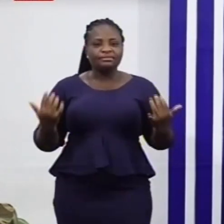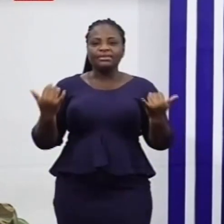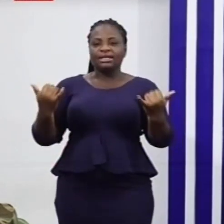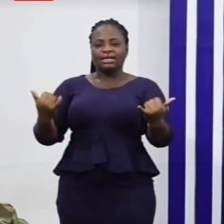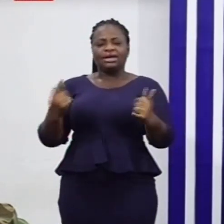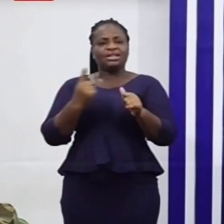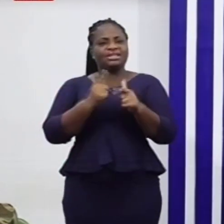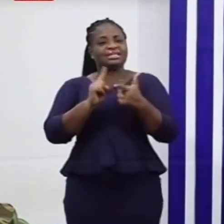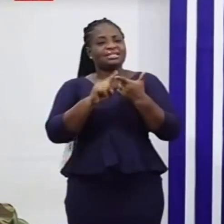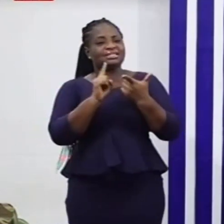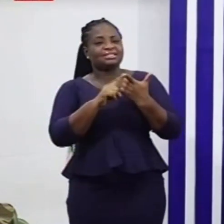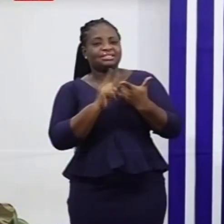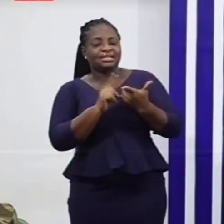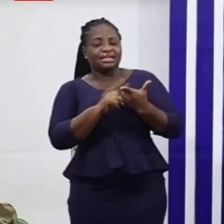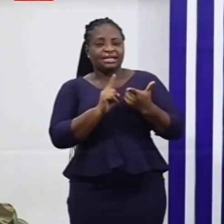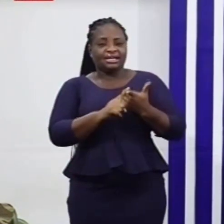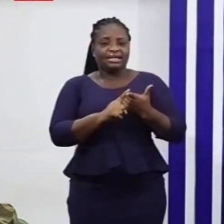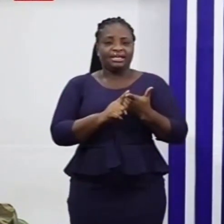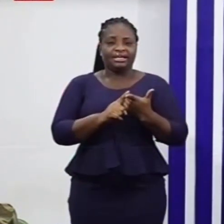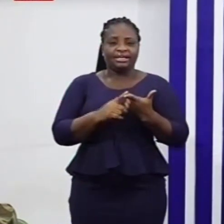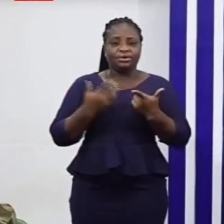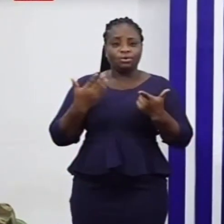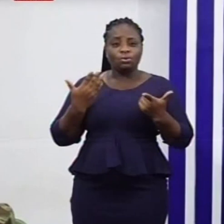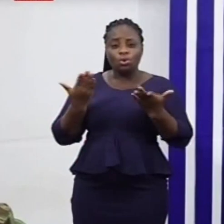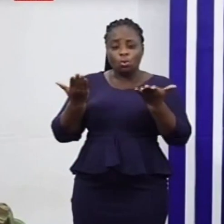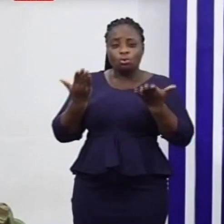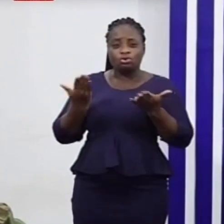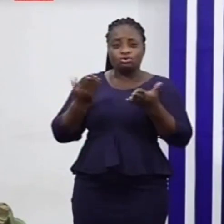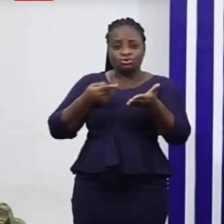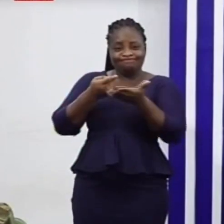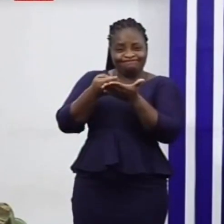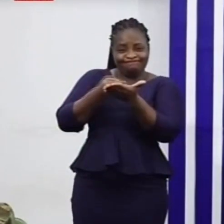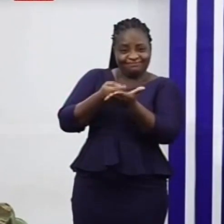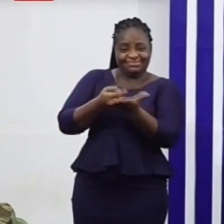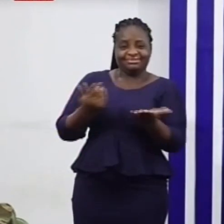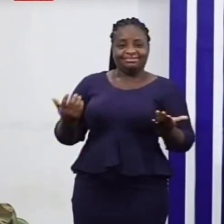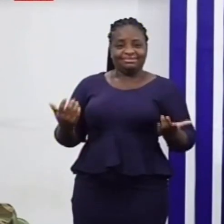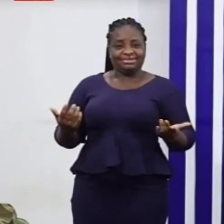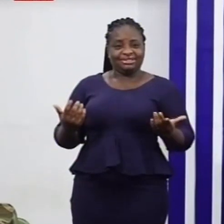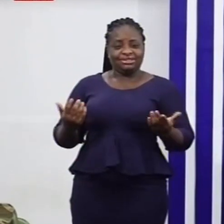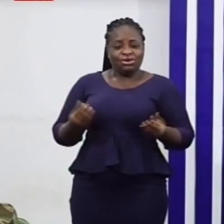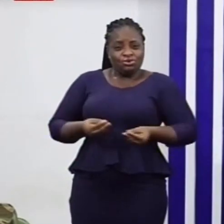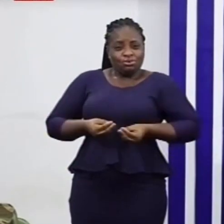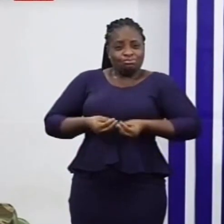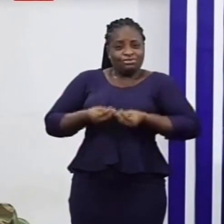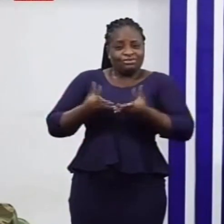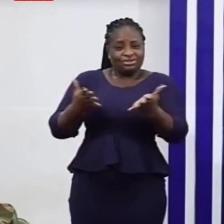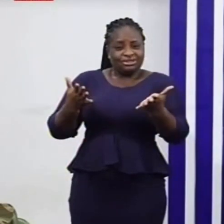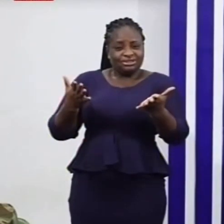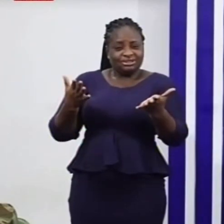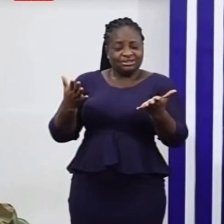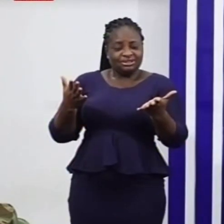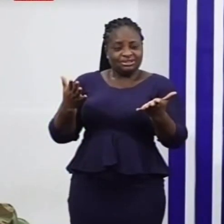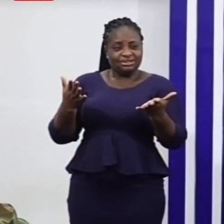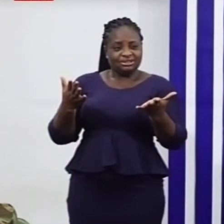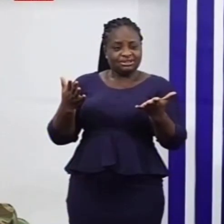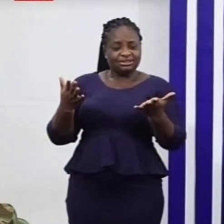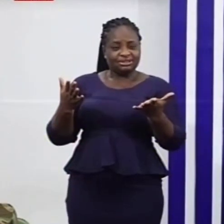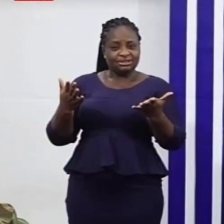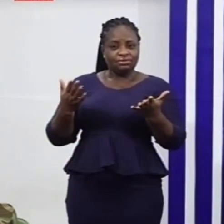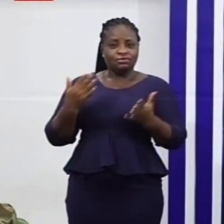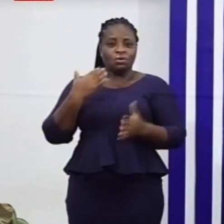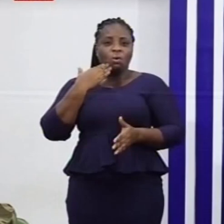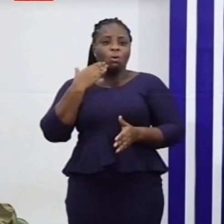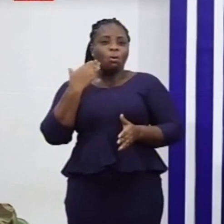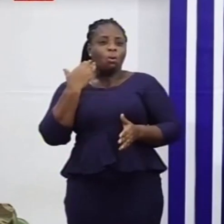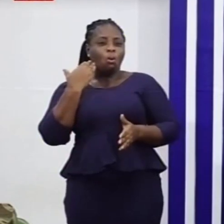second matter that we want to deal with this morning is the provision for the homeless